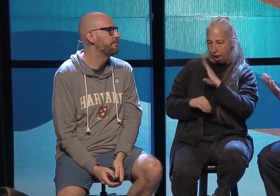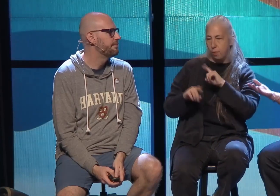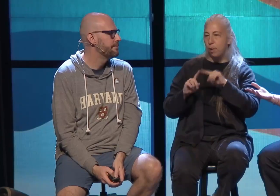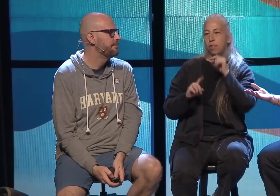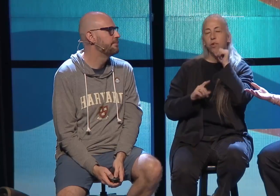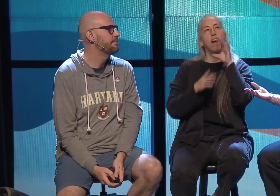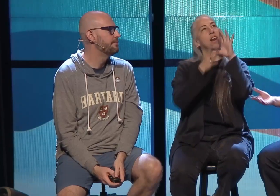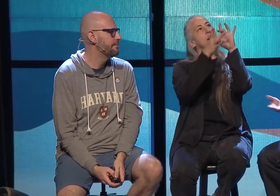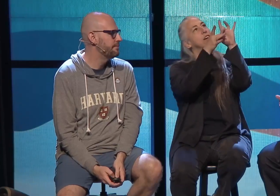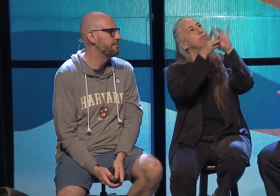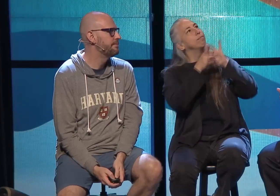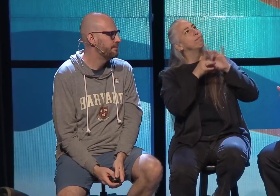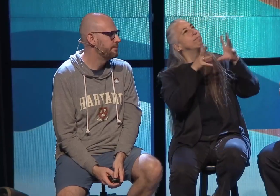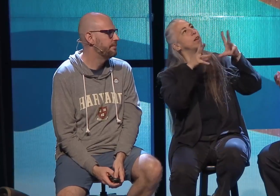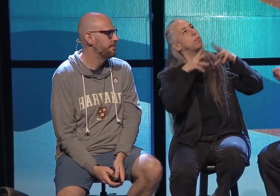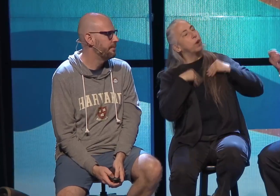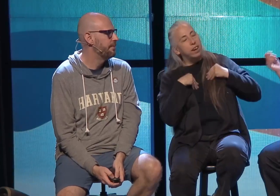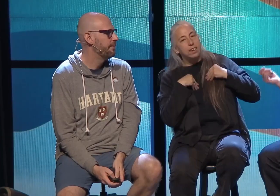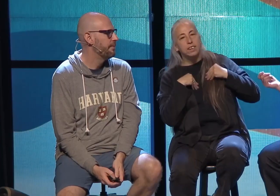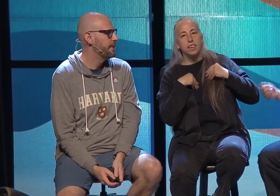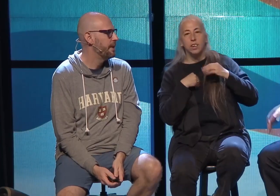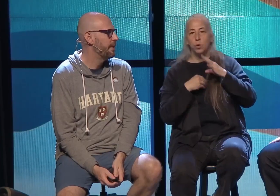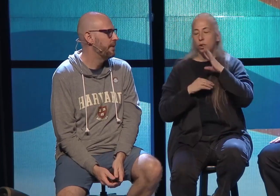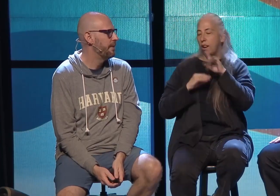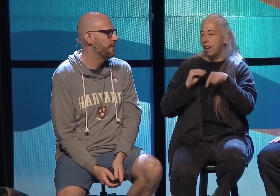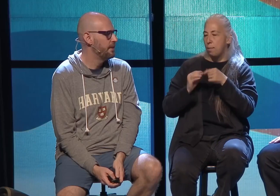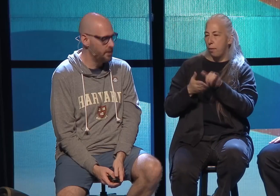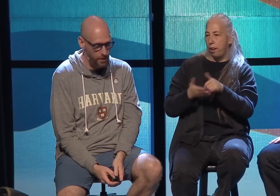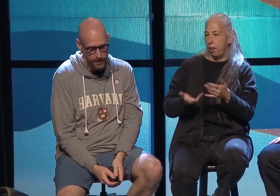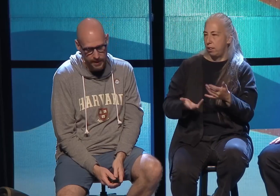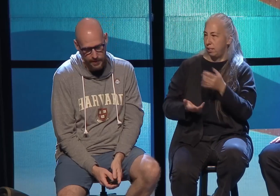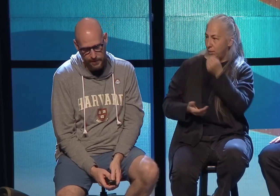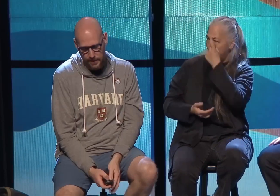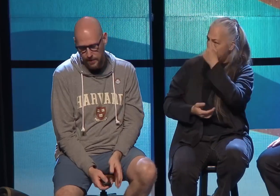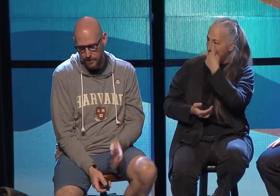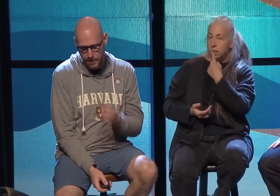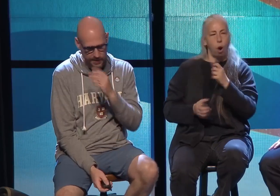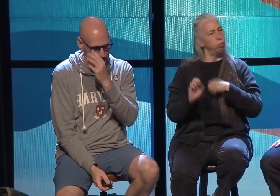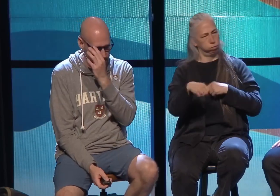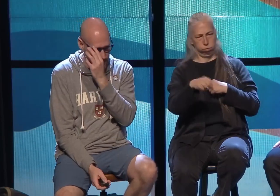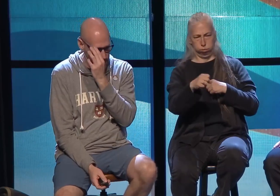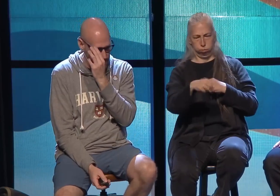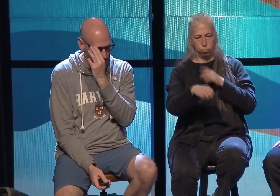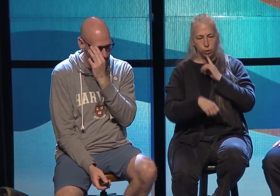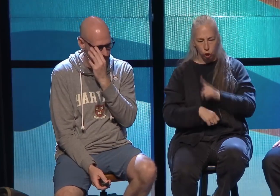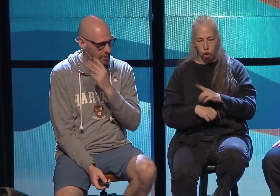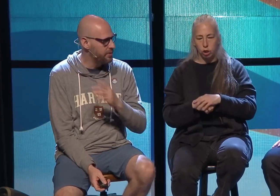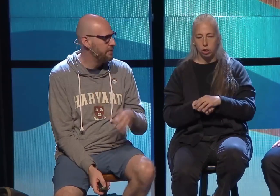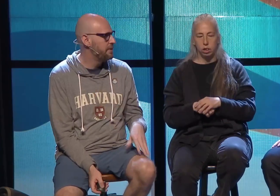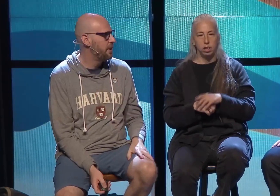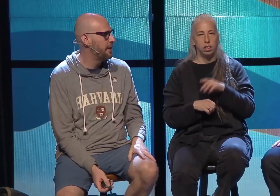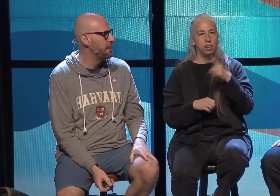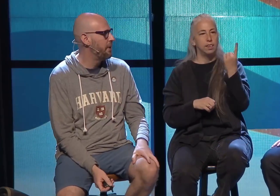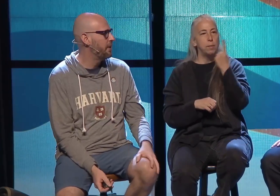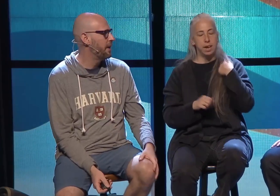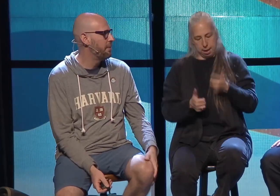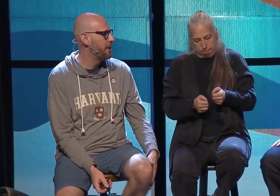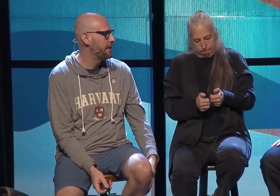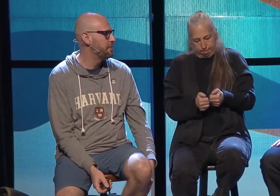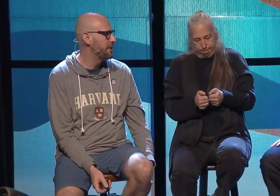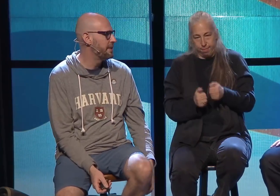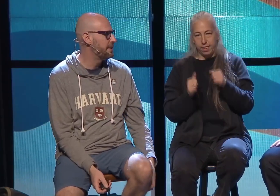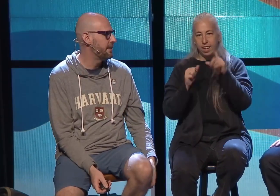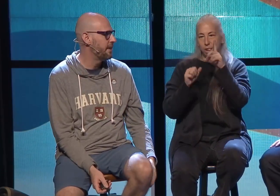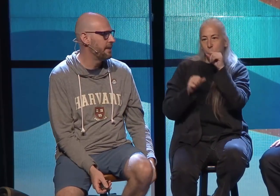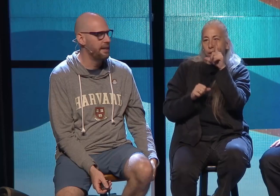we're not embracing the world. We're just talking about the world. Or Yeah. does that make Oh yeah. Yeah. Somebody should tweet that. We're talking about God